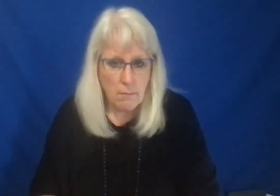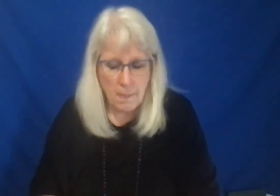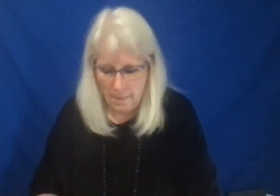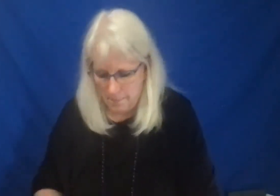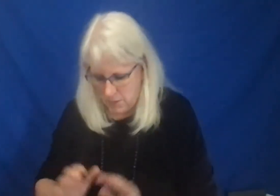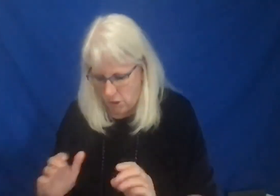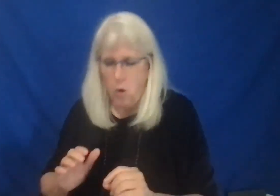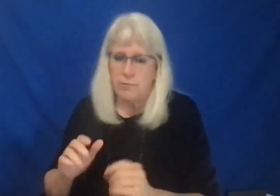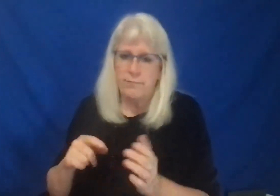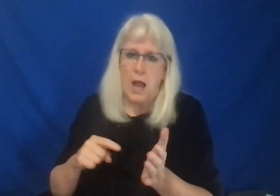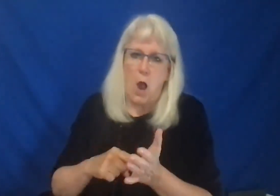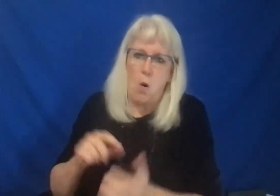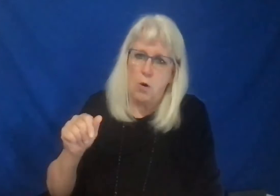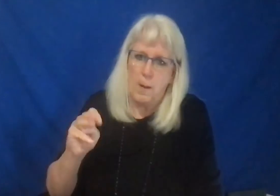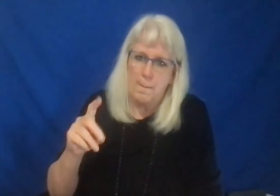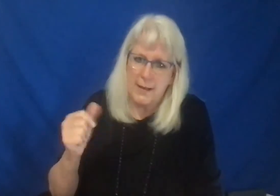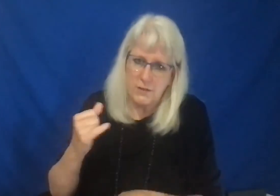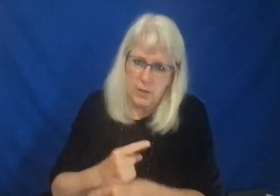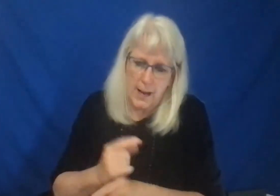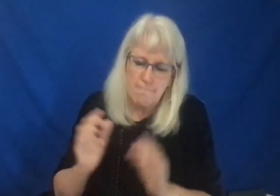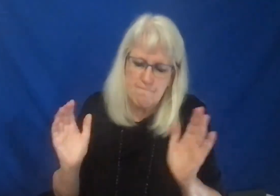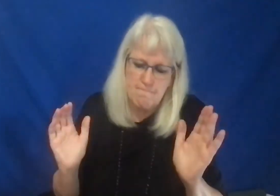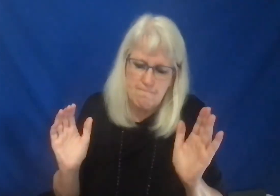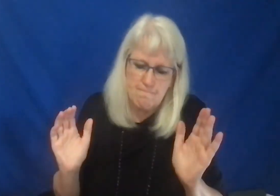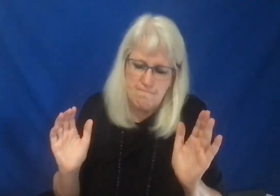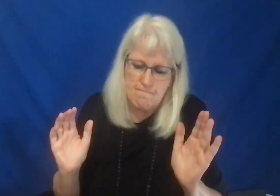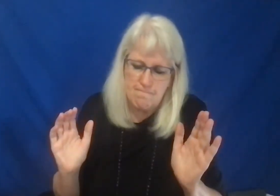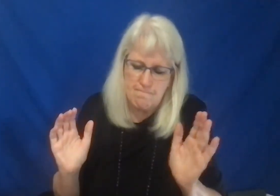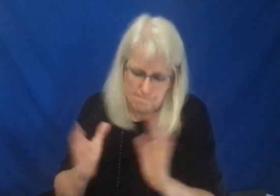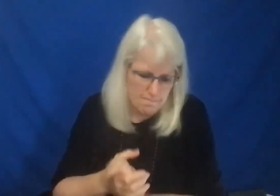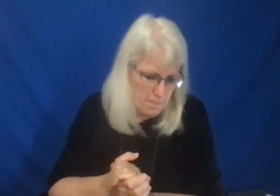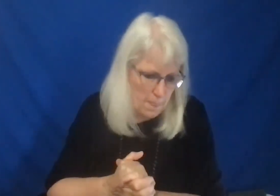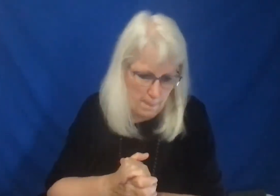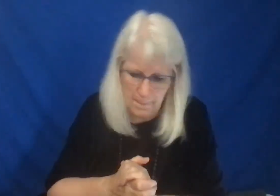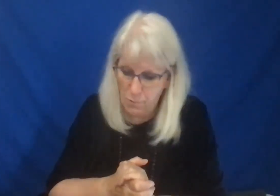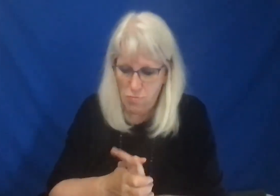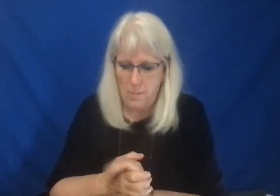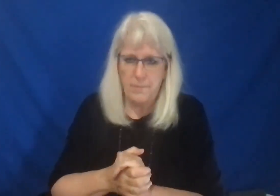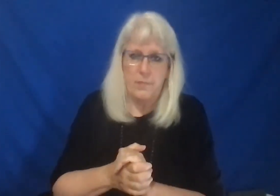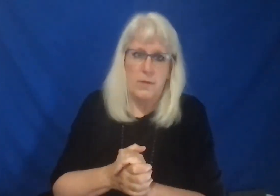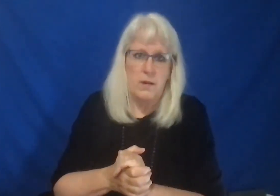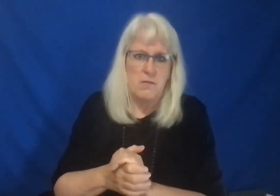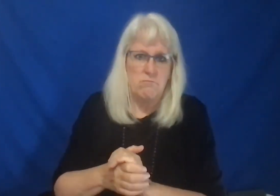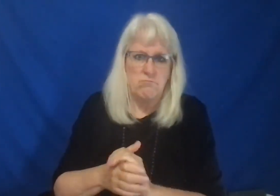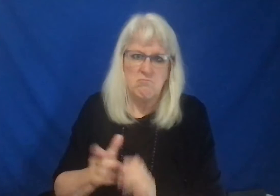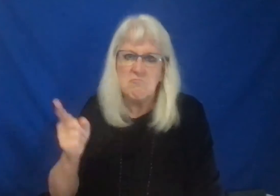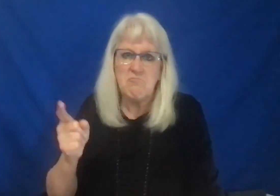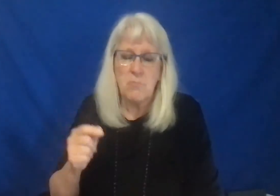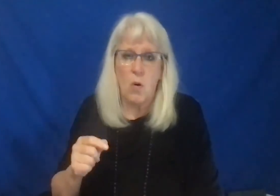amends to her today. And, you know, whether it's lashing out or hoarding my energy